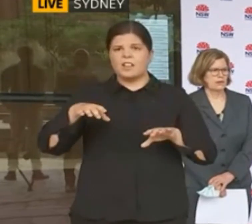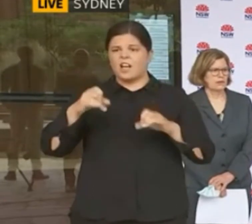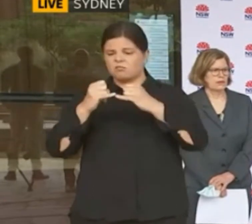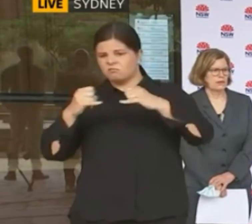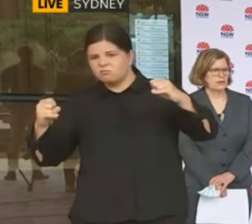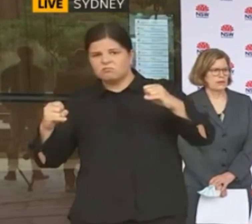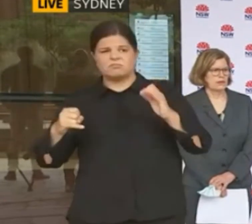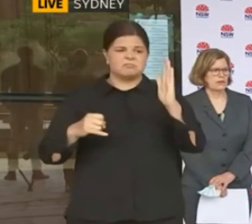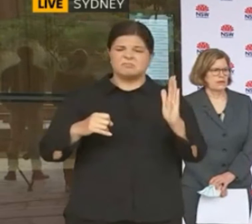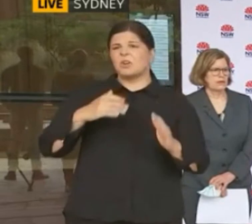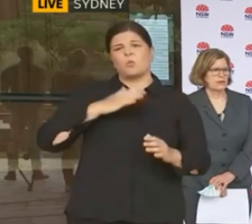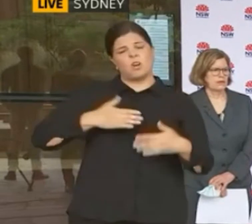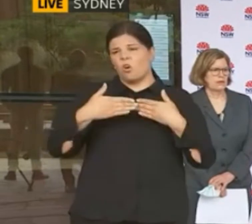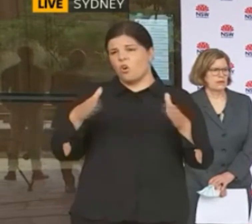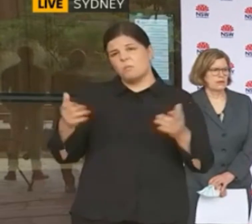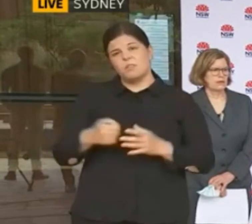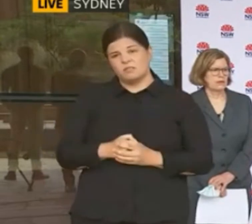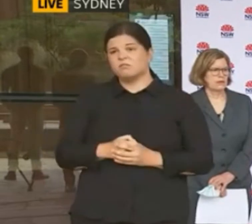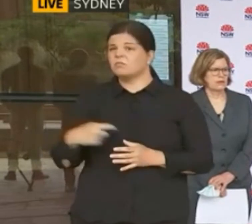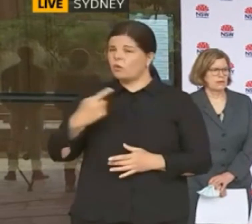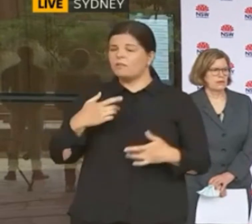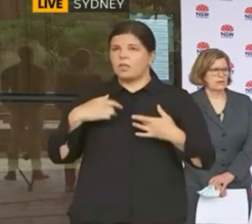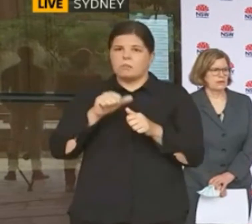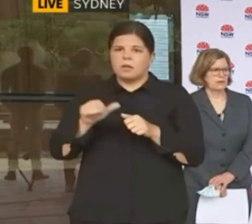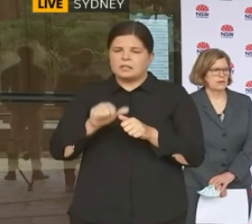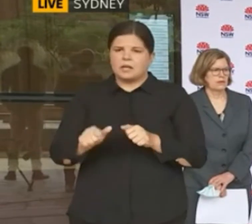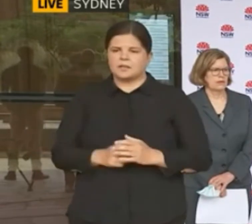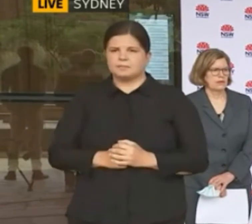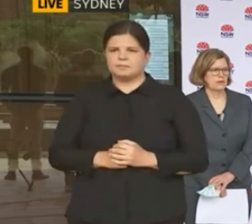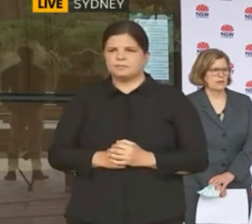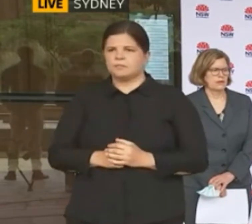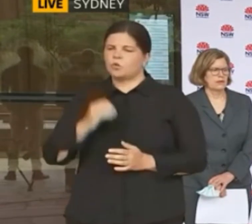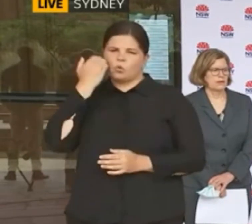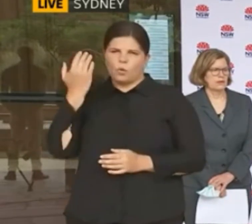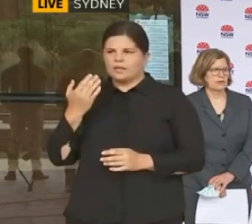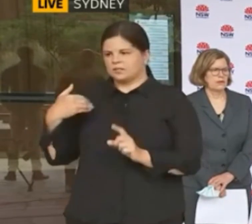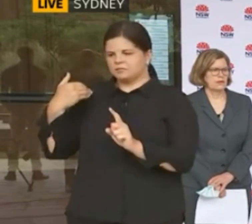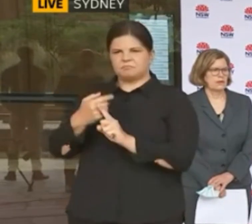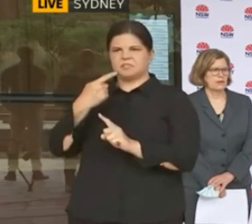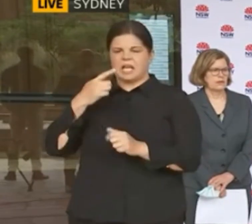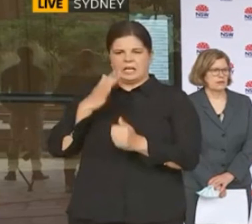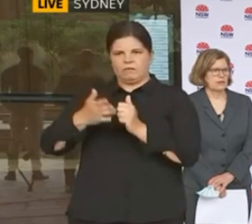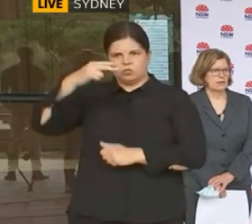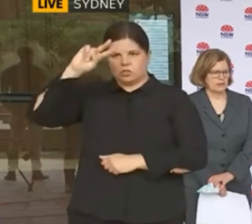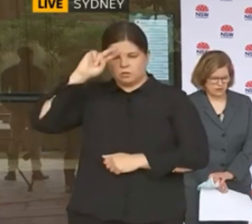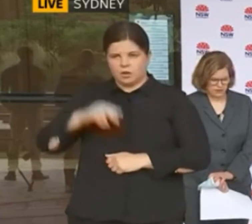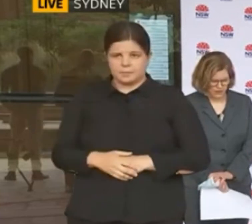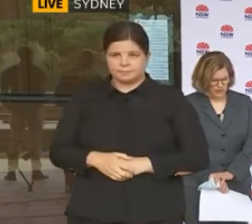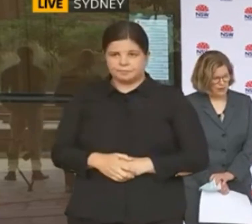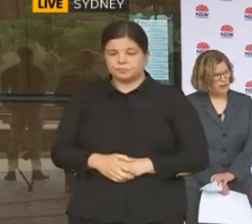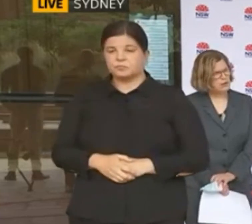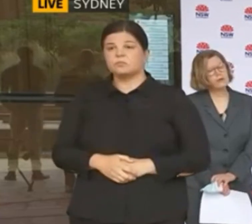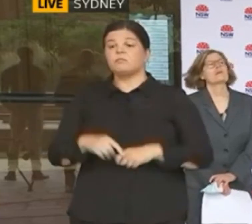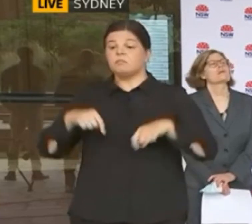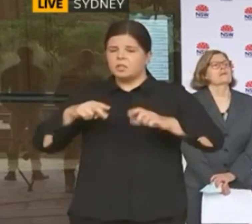That's always been our position, and as we've demonstrated to date, we do have capacity in New South